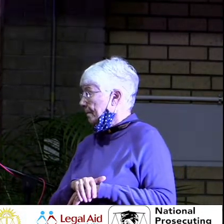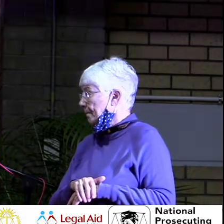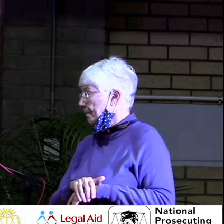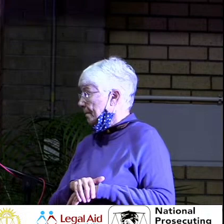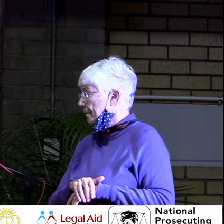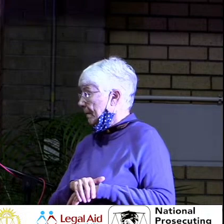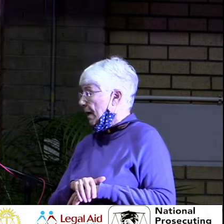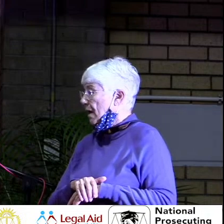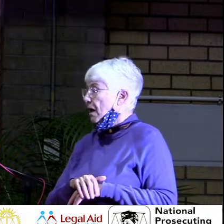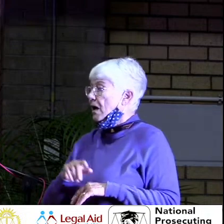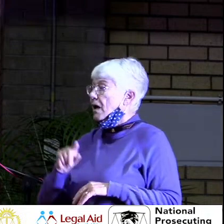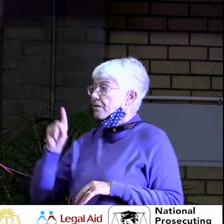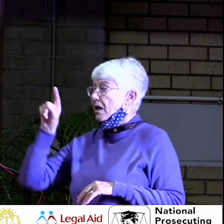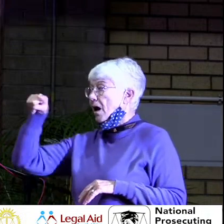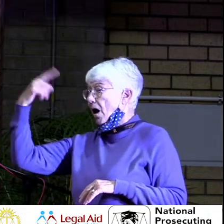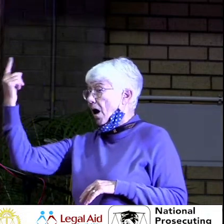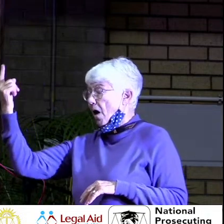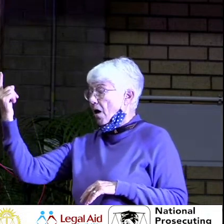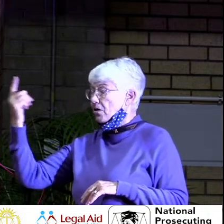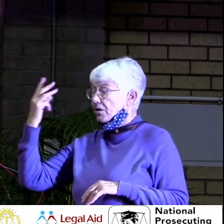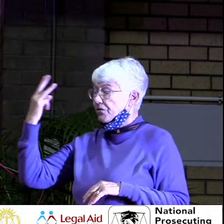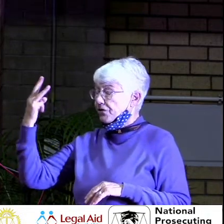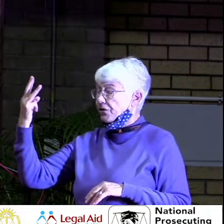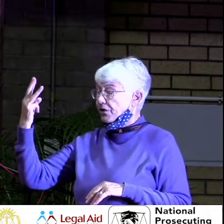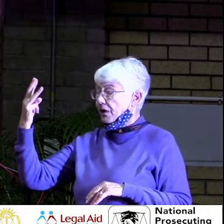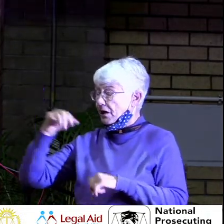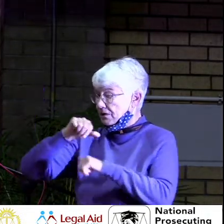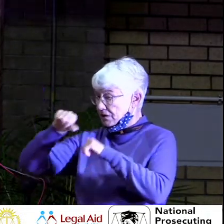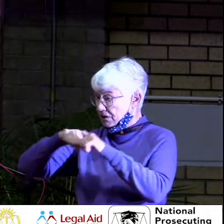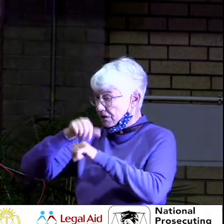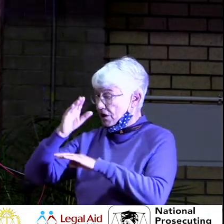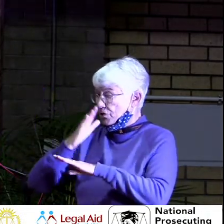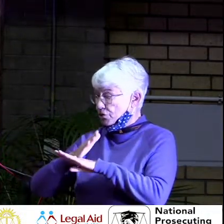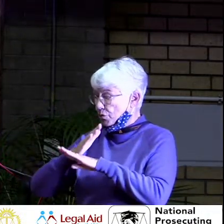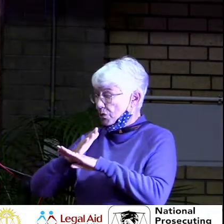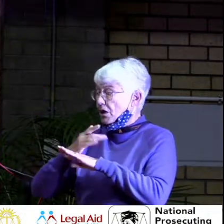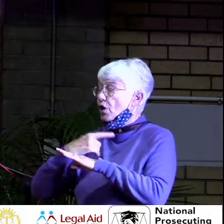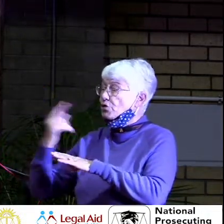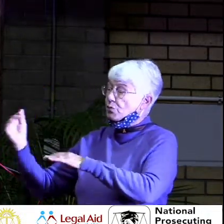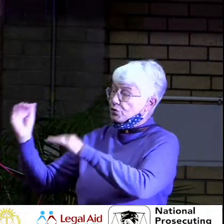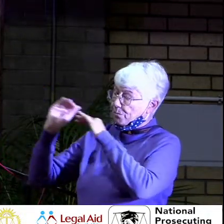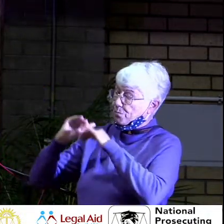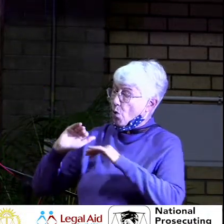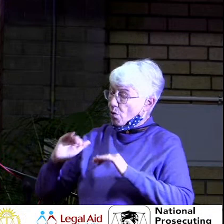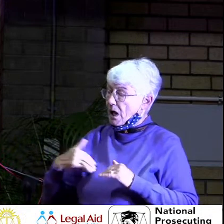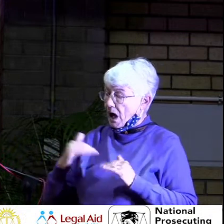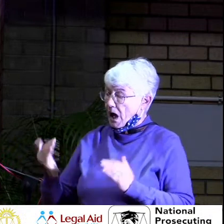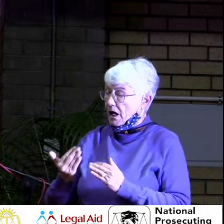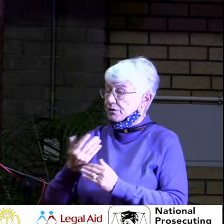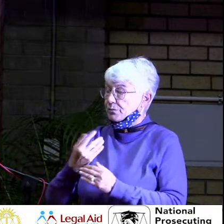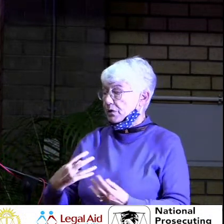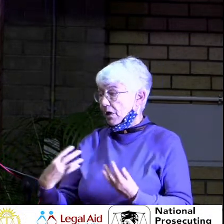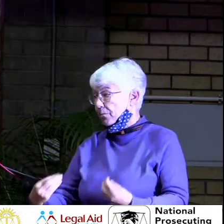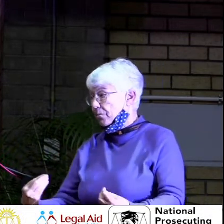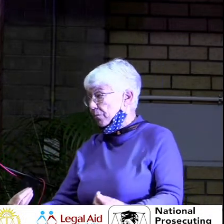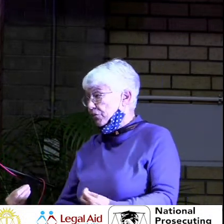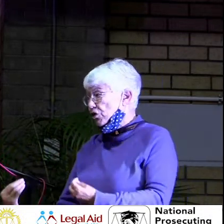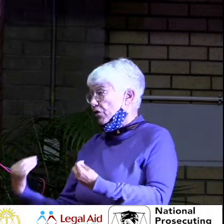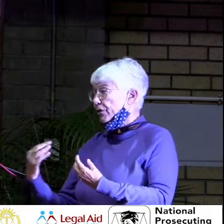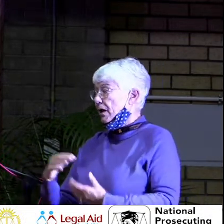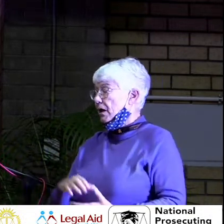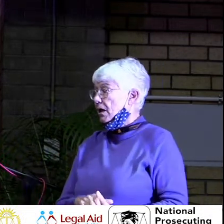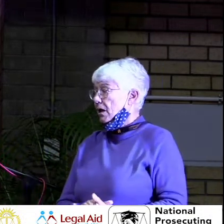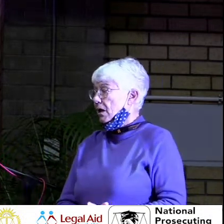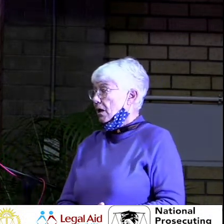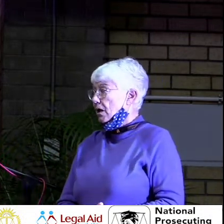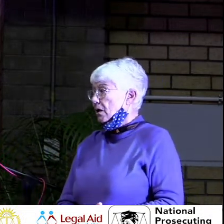okay? Then from the 36, we have 2 social workers, dedicated social workers that's been employed to do